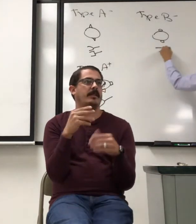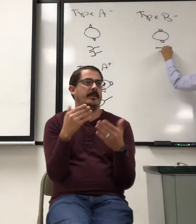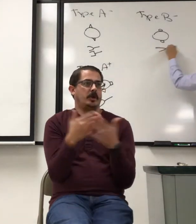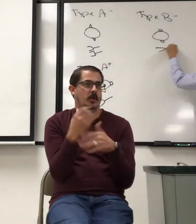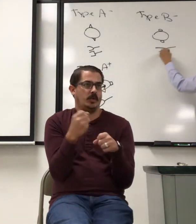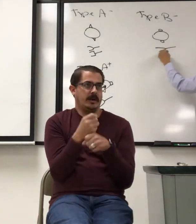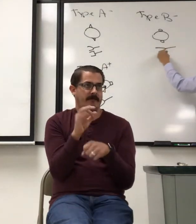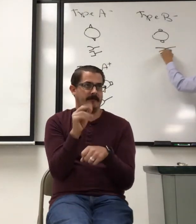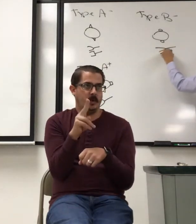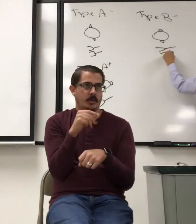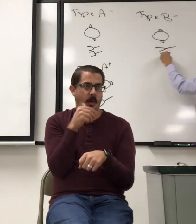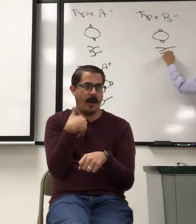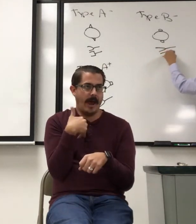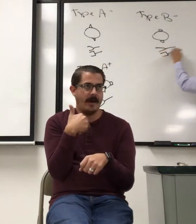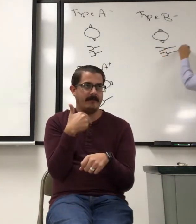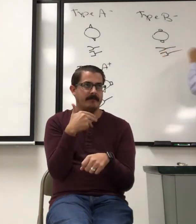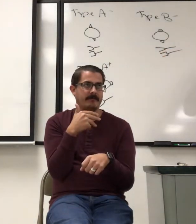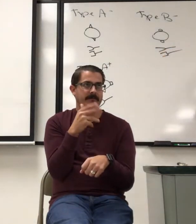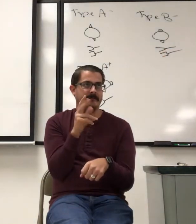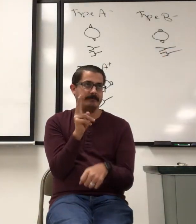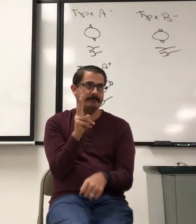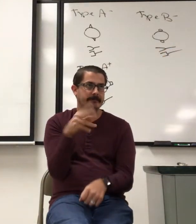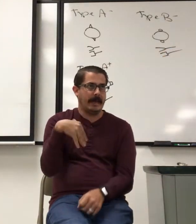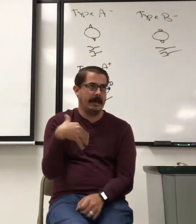Anti-A, anti-RH.